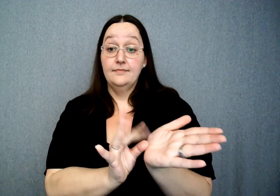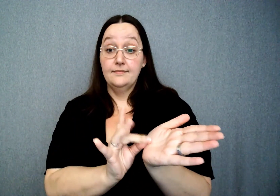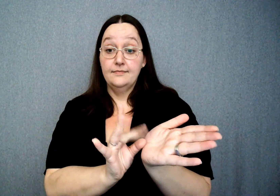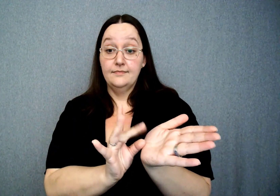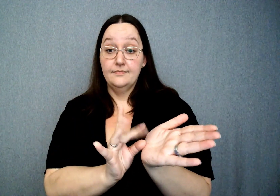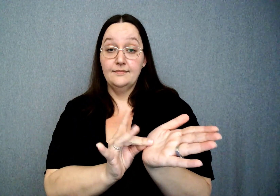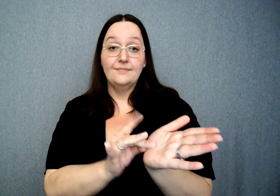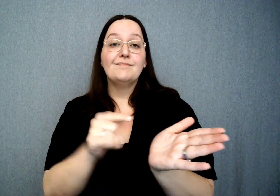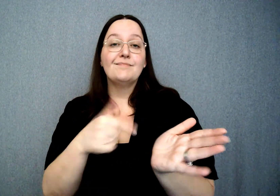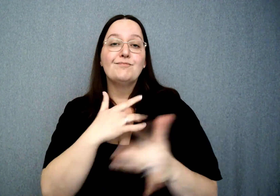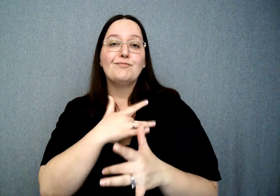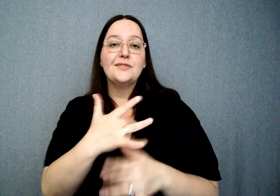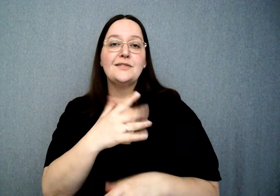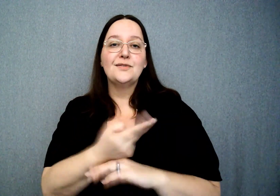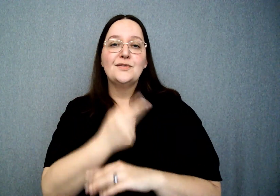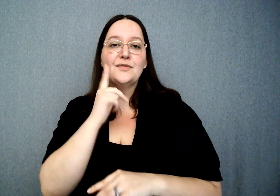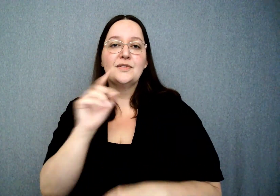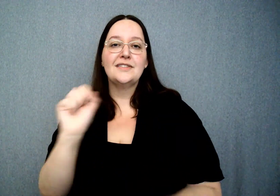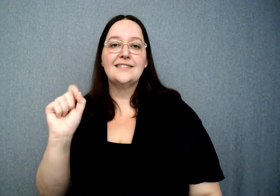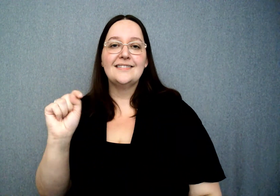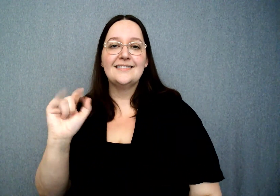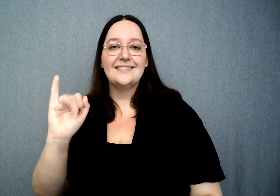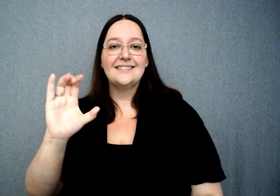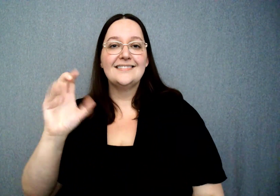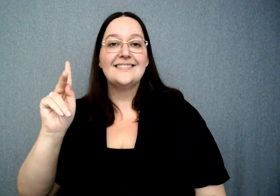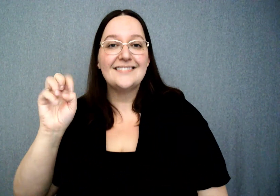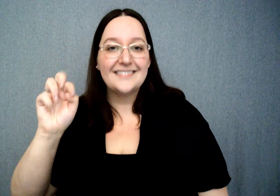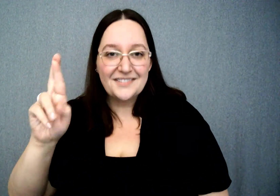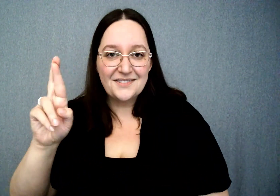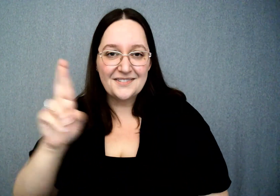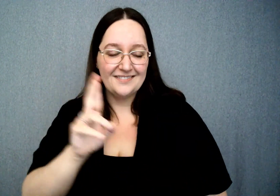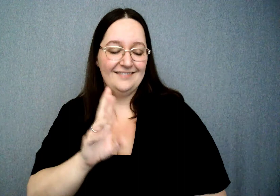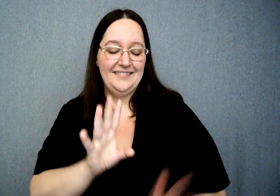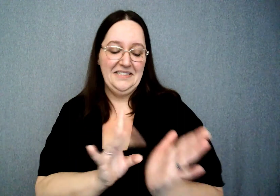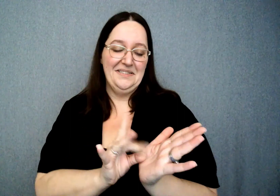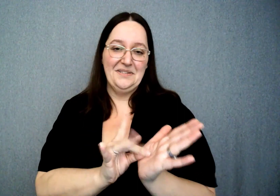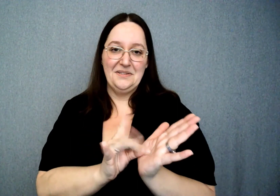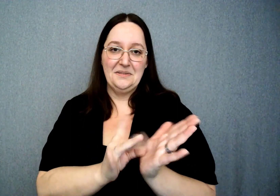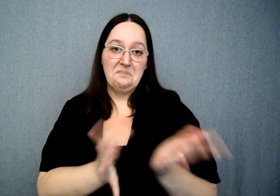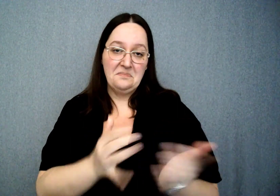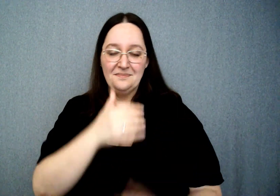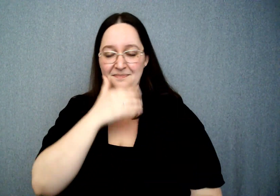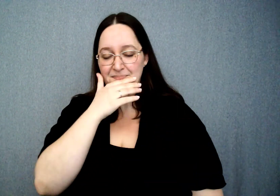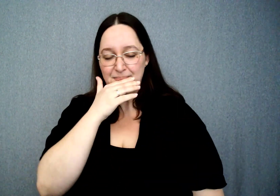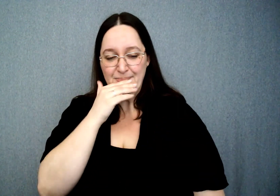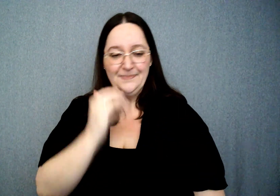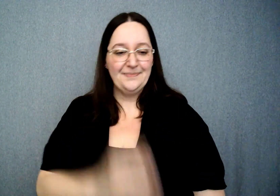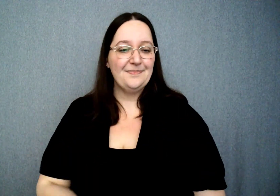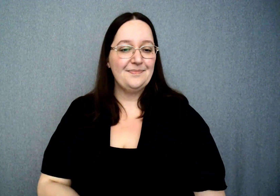If you use this sign with no facial expression on your non-dominant open B, this means sticker.